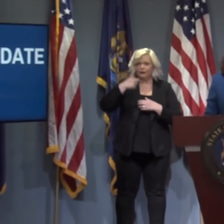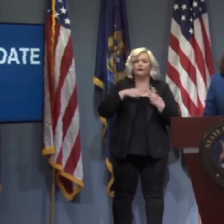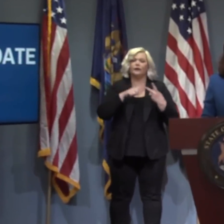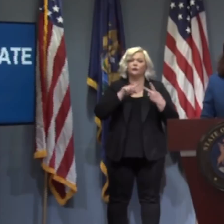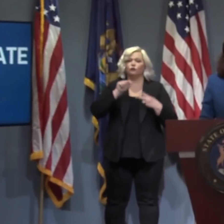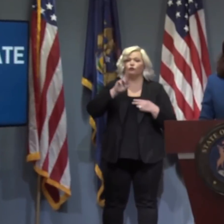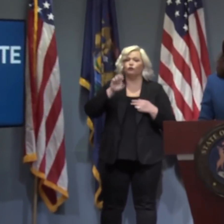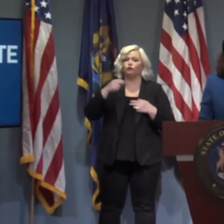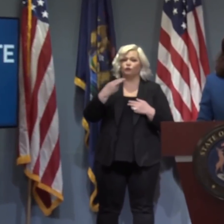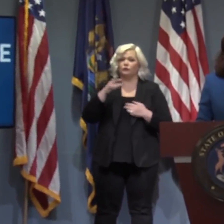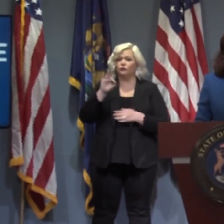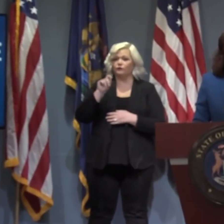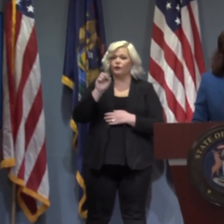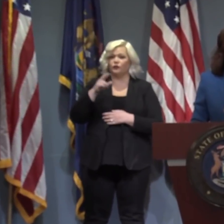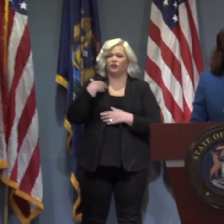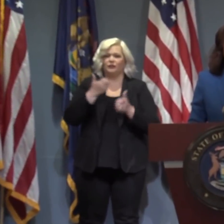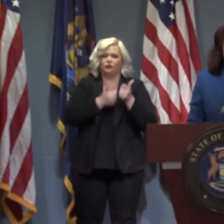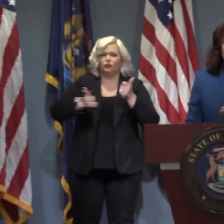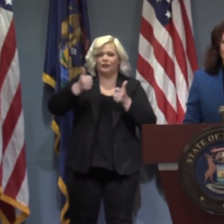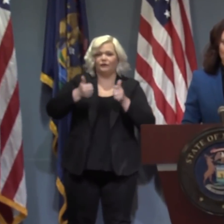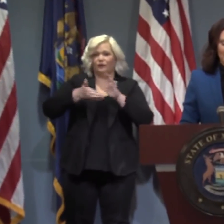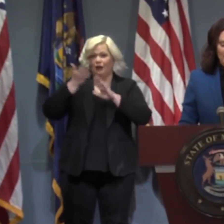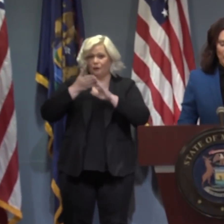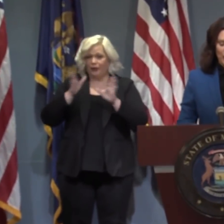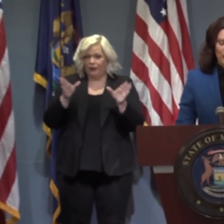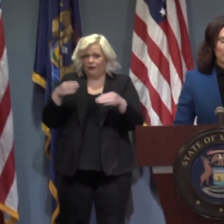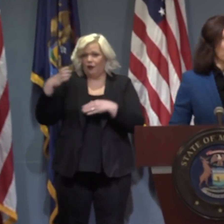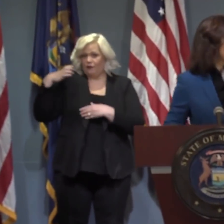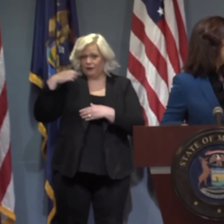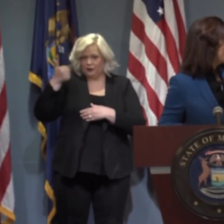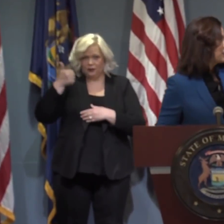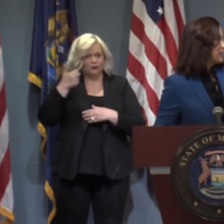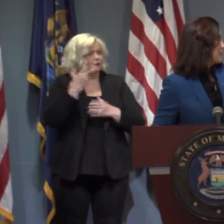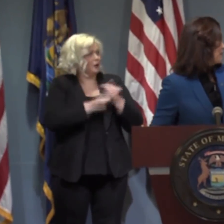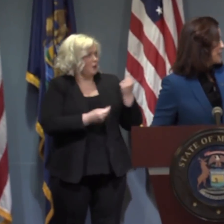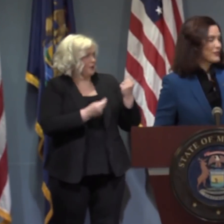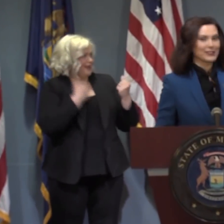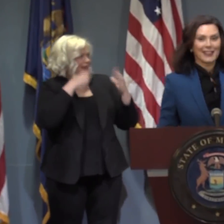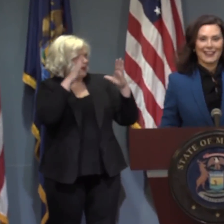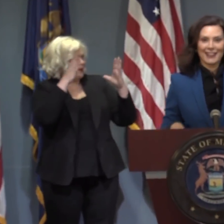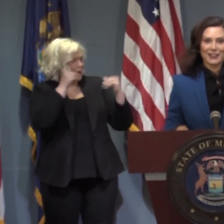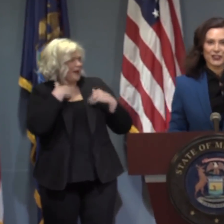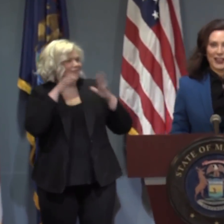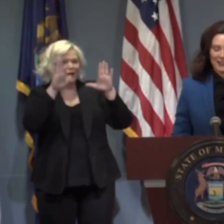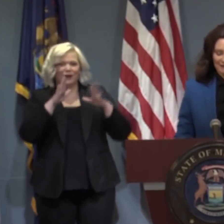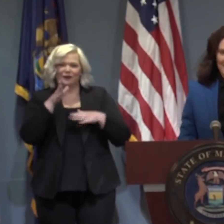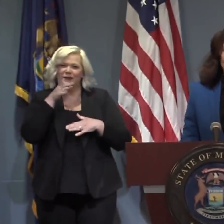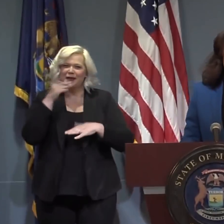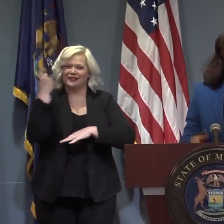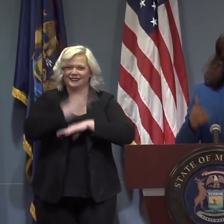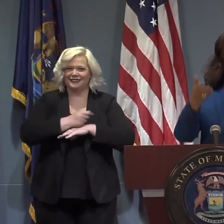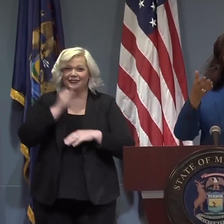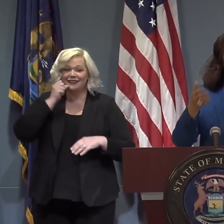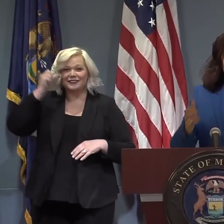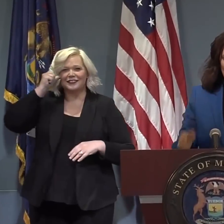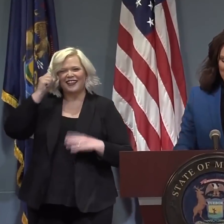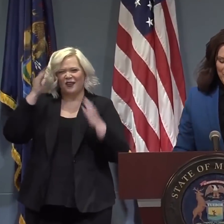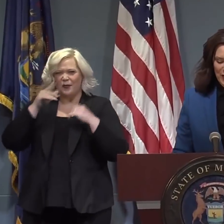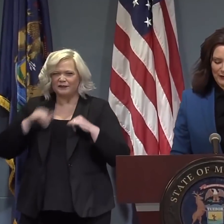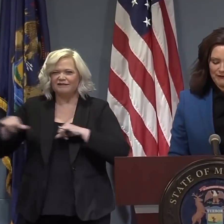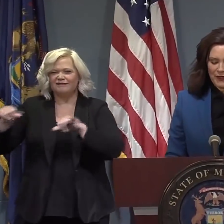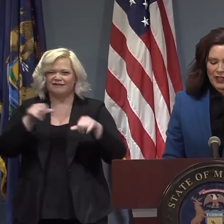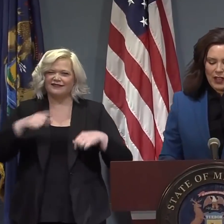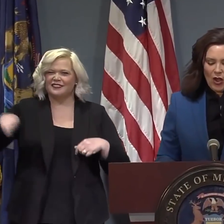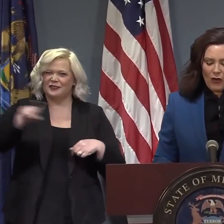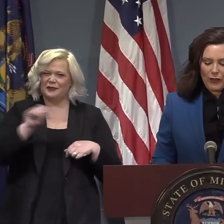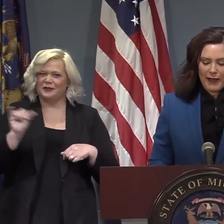Trish Foster, my Chief Operating Officer, both of whom I hope had a great Mother's Day yesterday, as I hope all of you did as